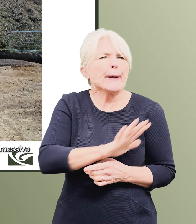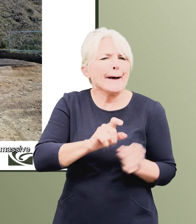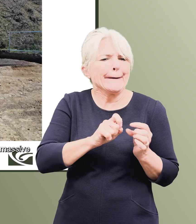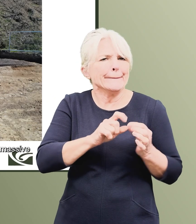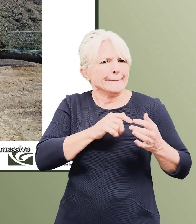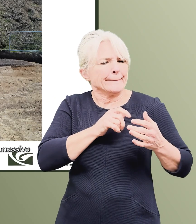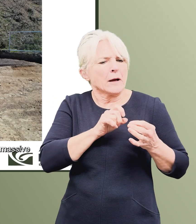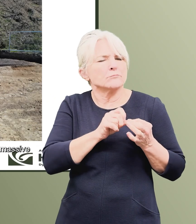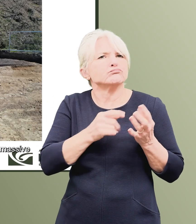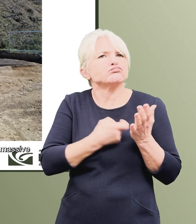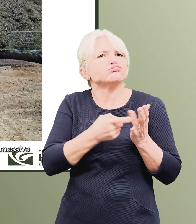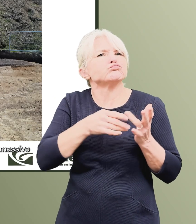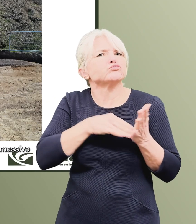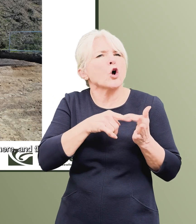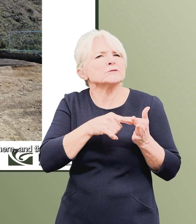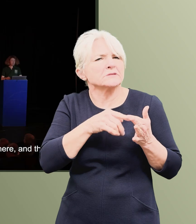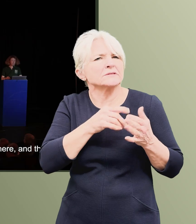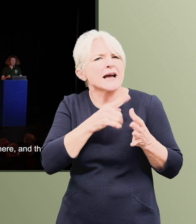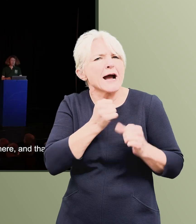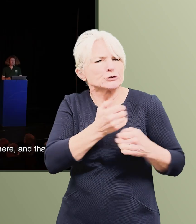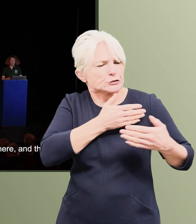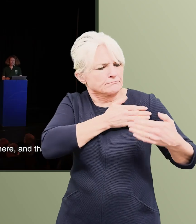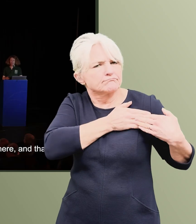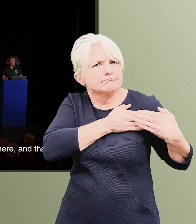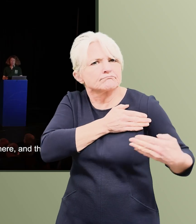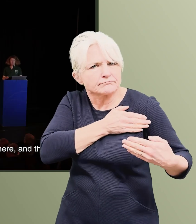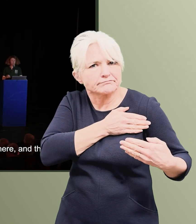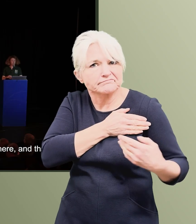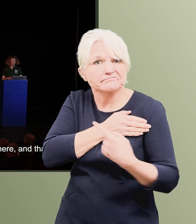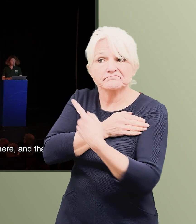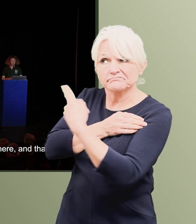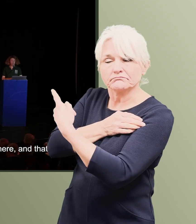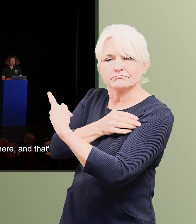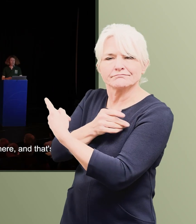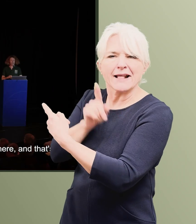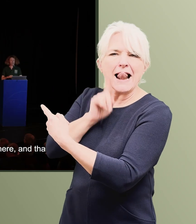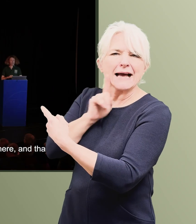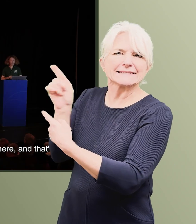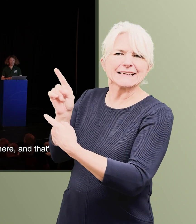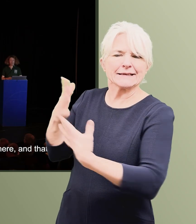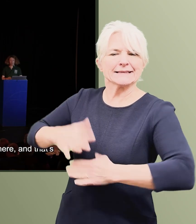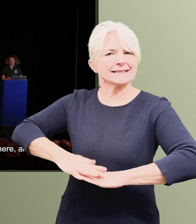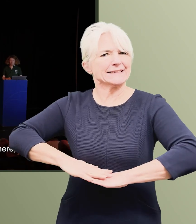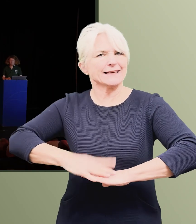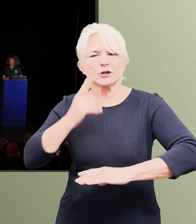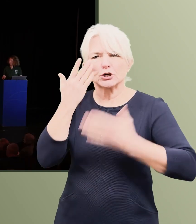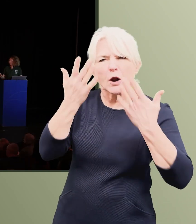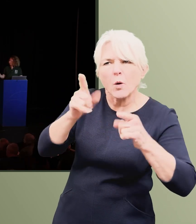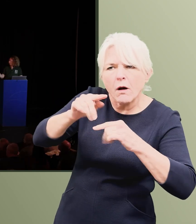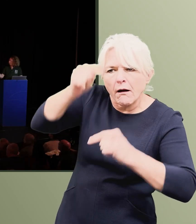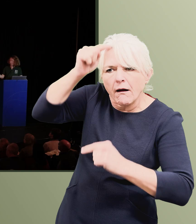accumulations of charcoal. We do understand something about what they were doing there, and that's that they were heating